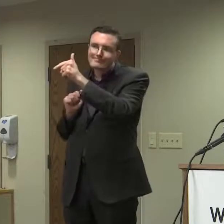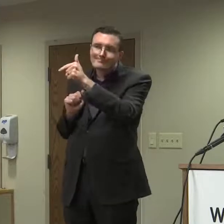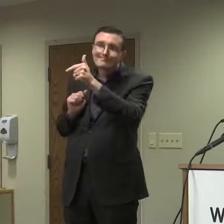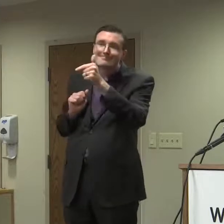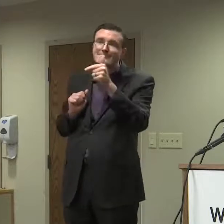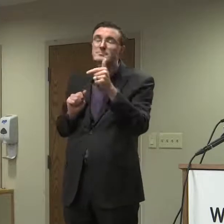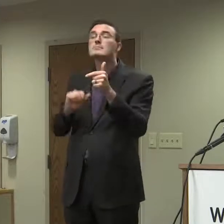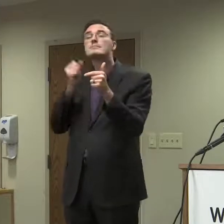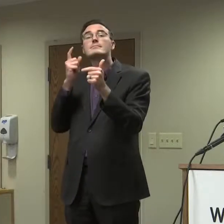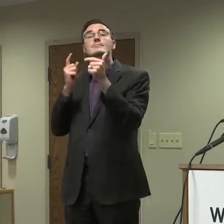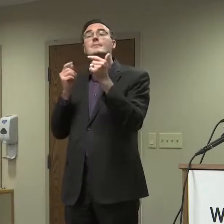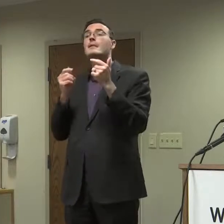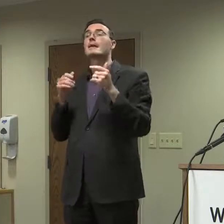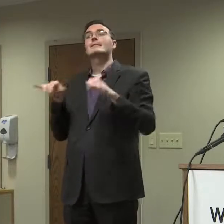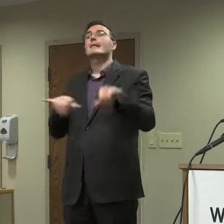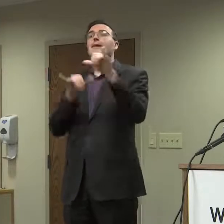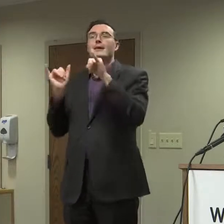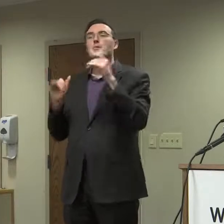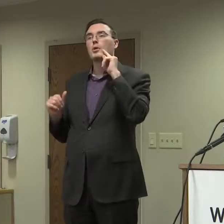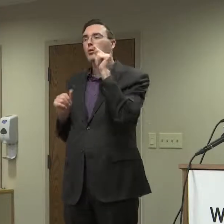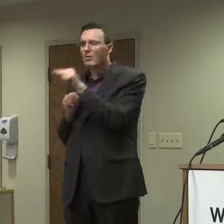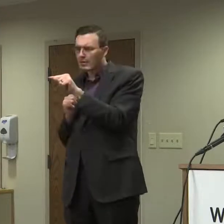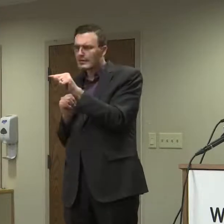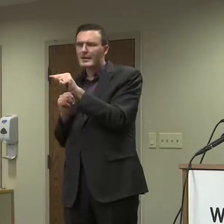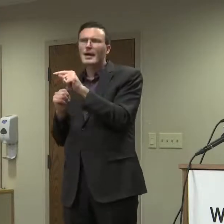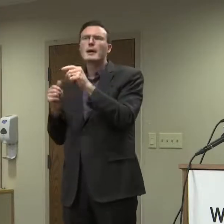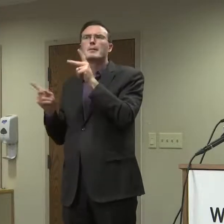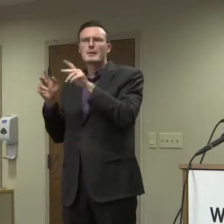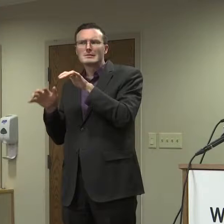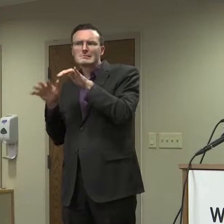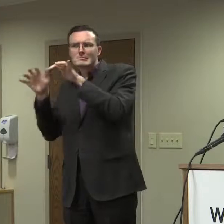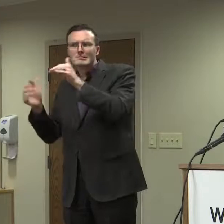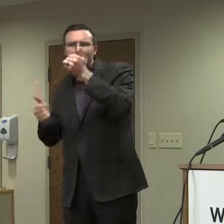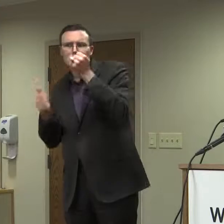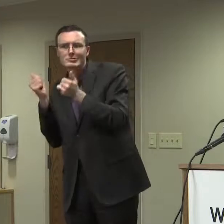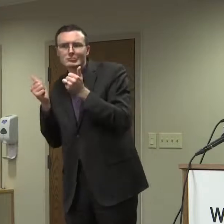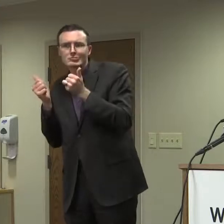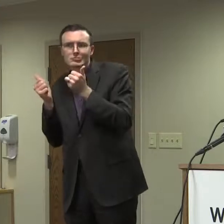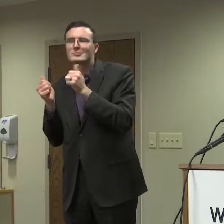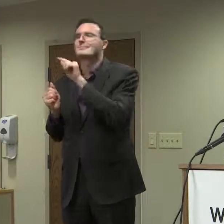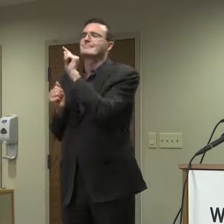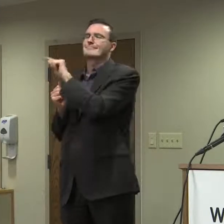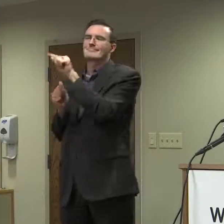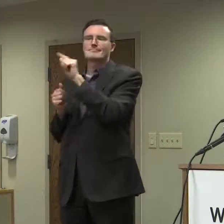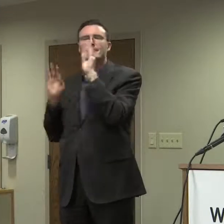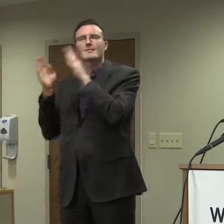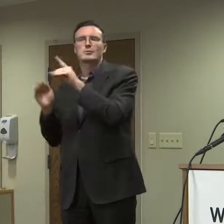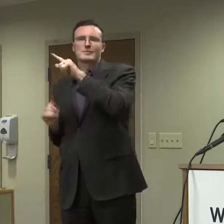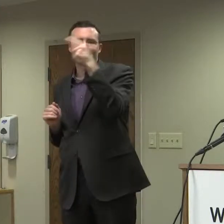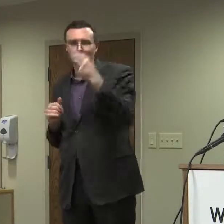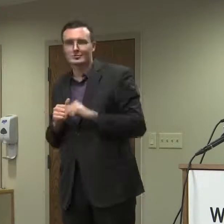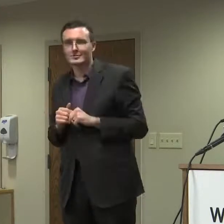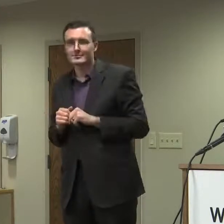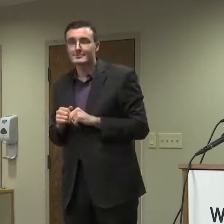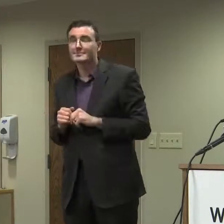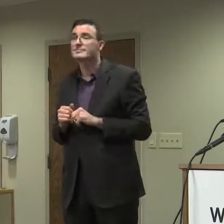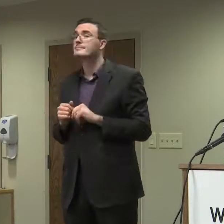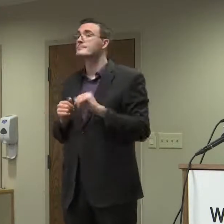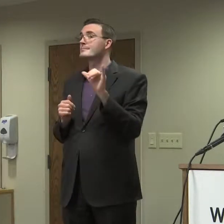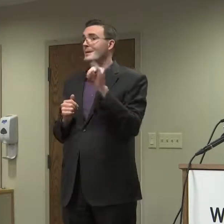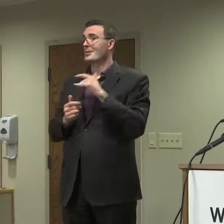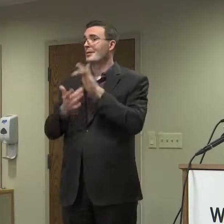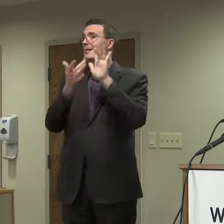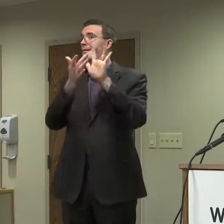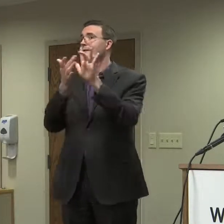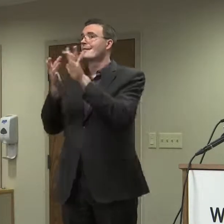those that have the largest population base first. We also are going to be reaching out, and we started the contacting of our food processing plants in